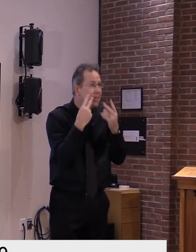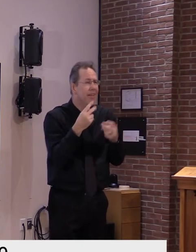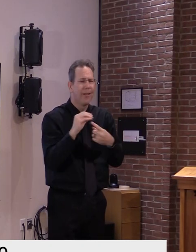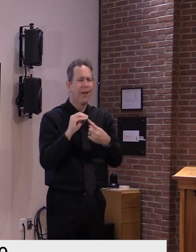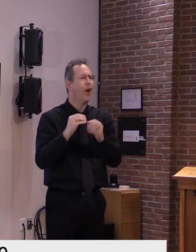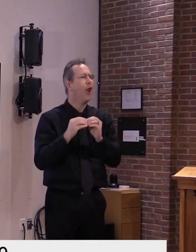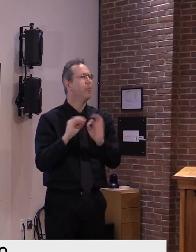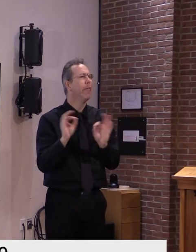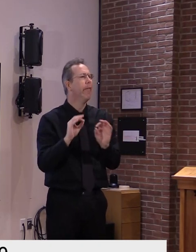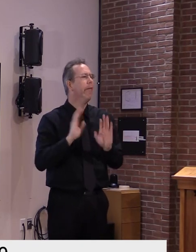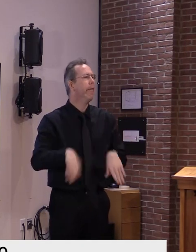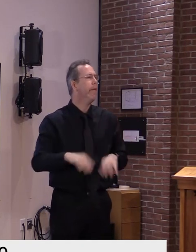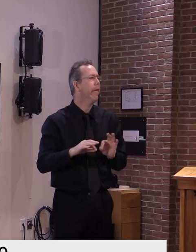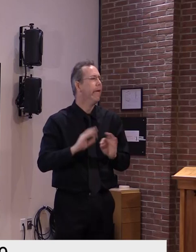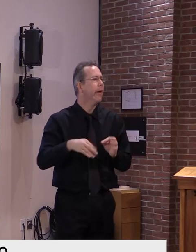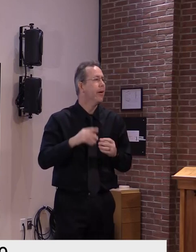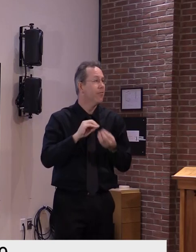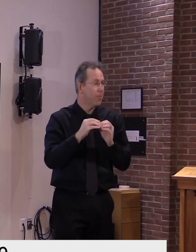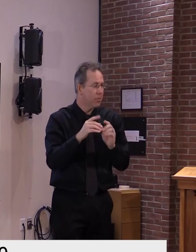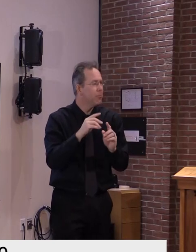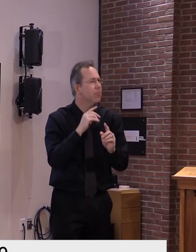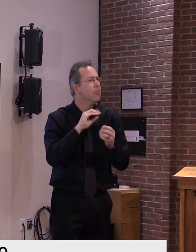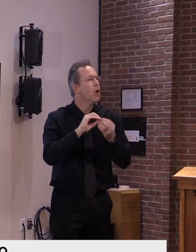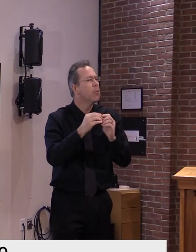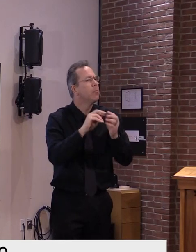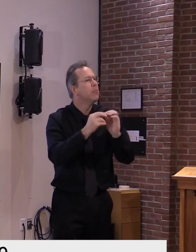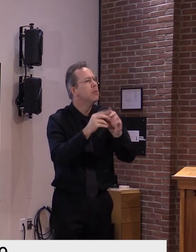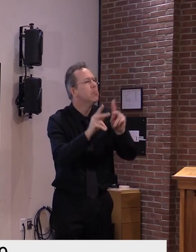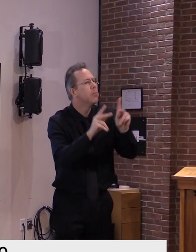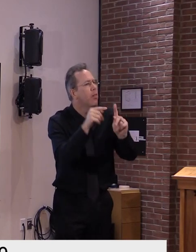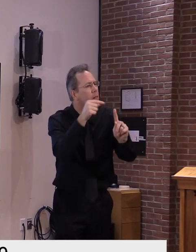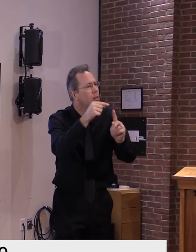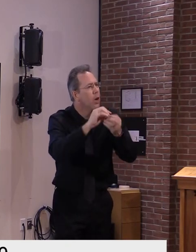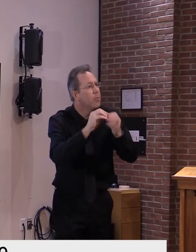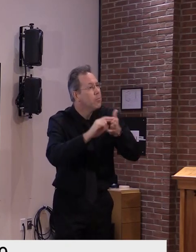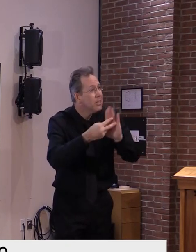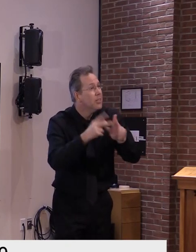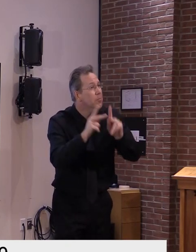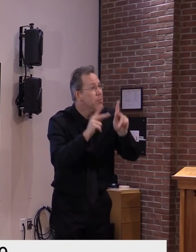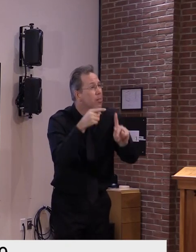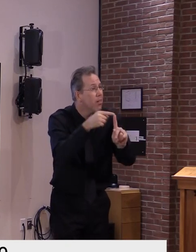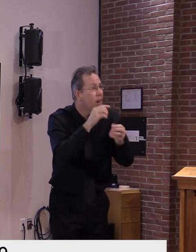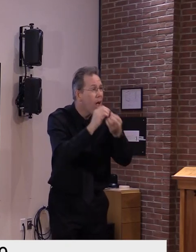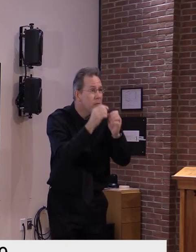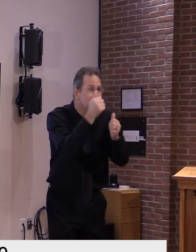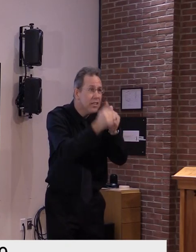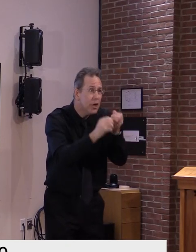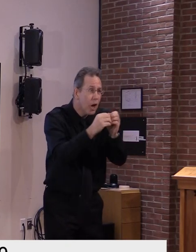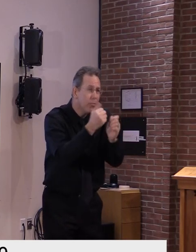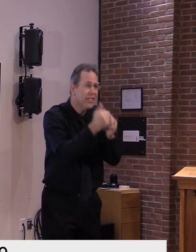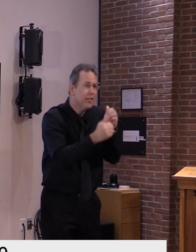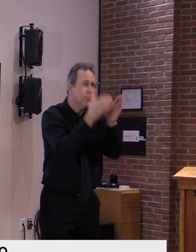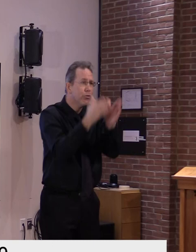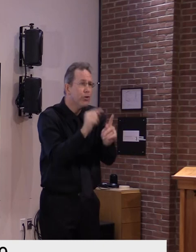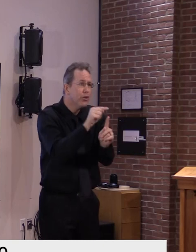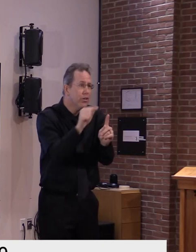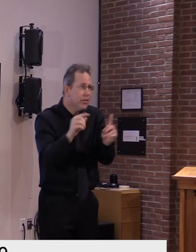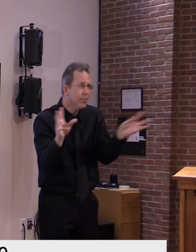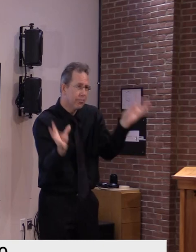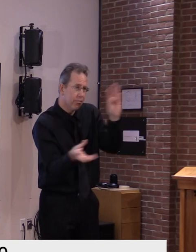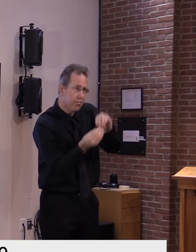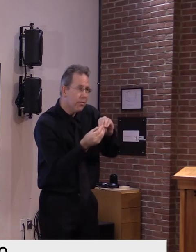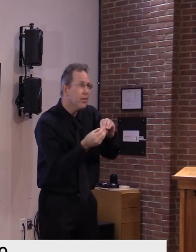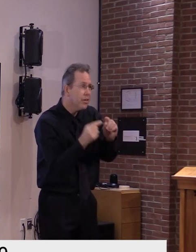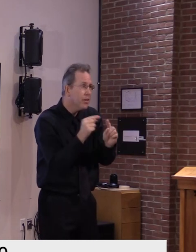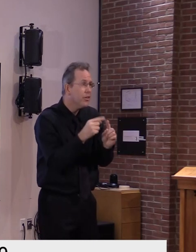people are connected to communities. That means each person who has COVID-19 often has an impact somewhere